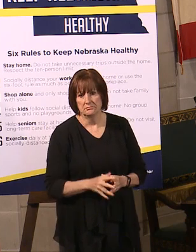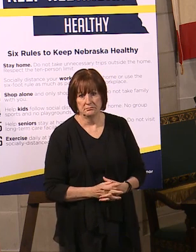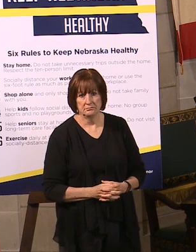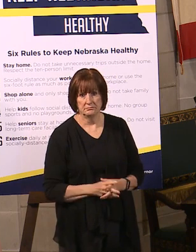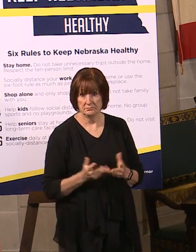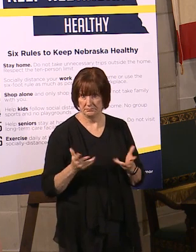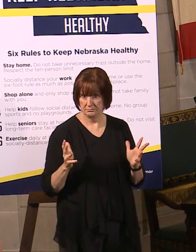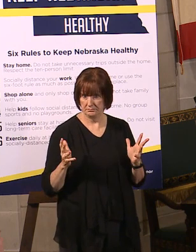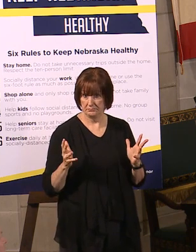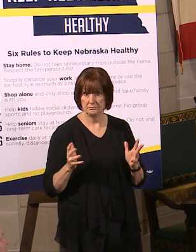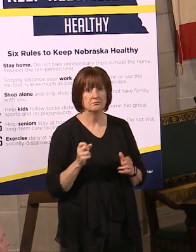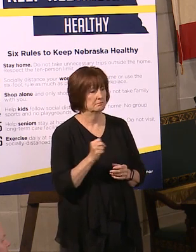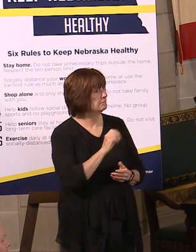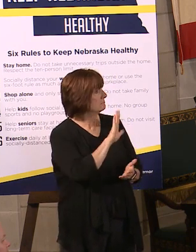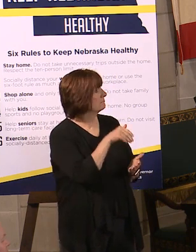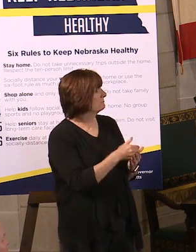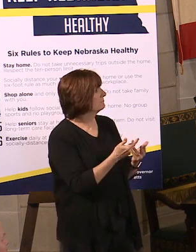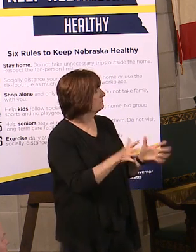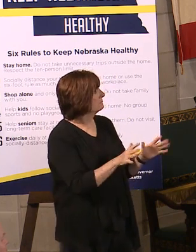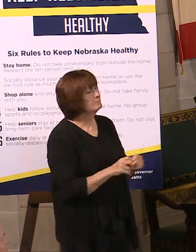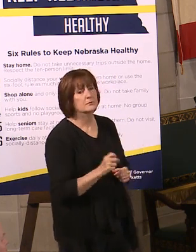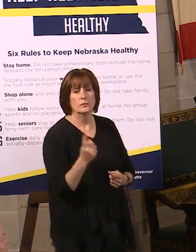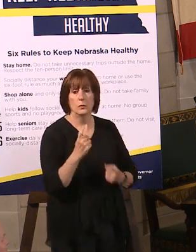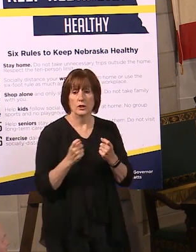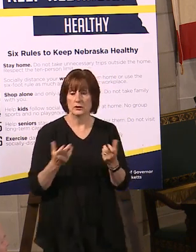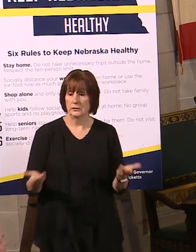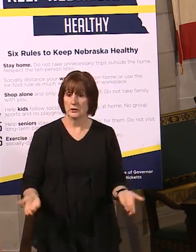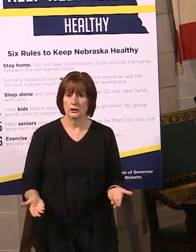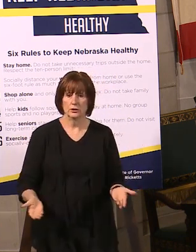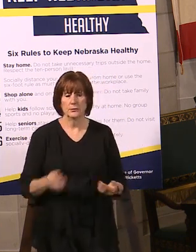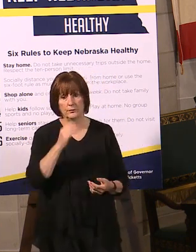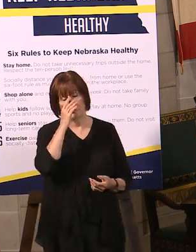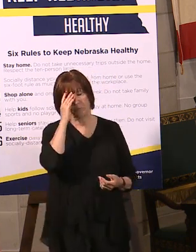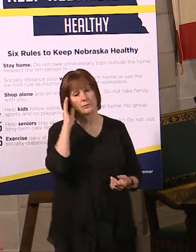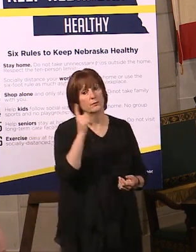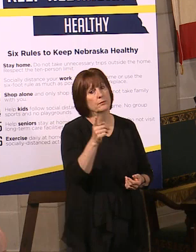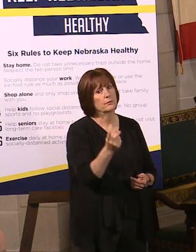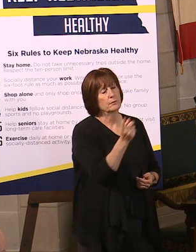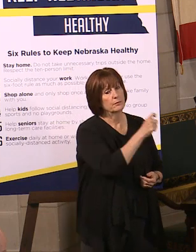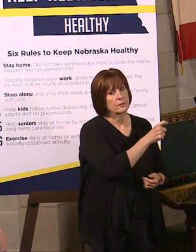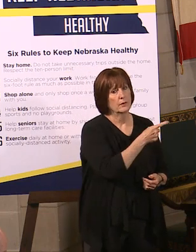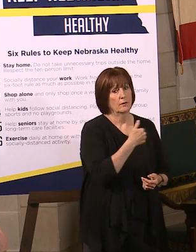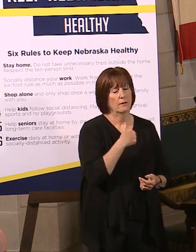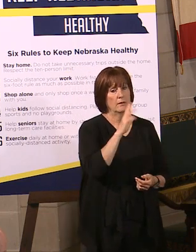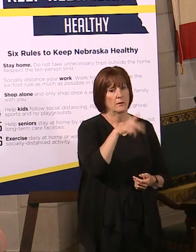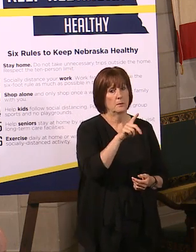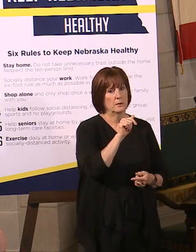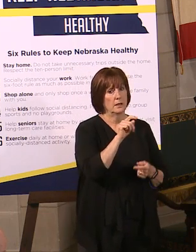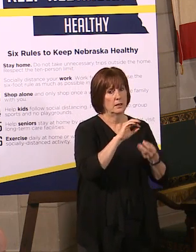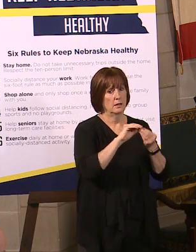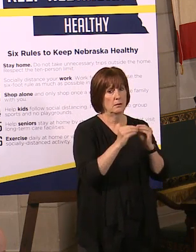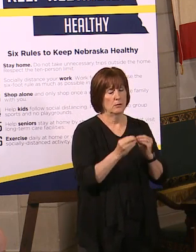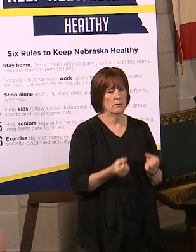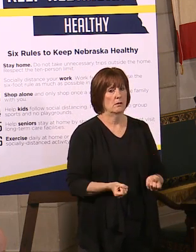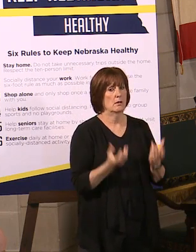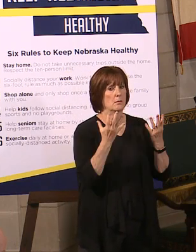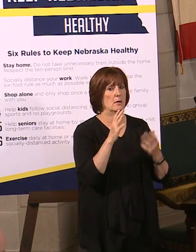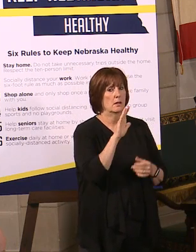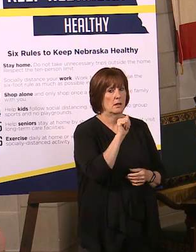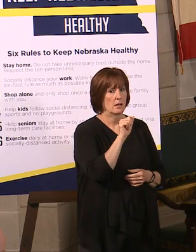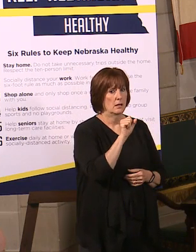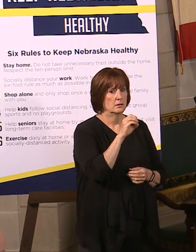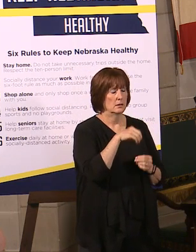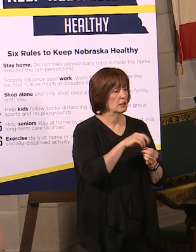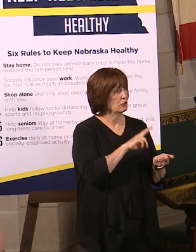Is that it, Taylor? That's all I've got for now. All right, great. So questions in here? Do you Yep. have an updated number of how many cases there are within